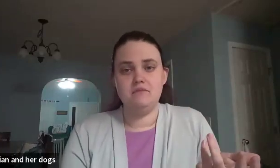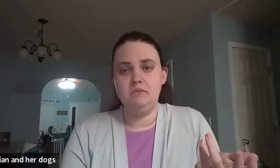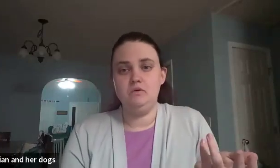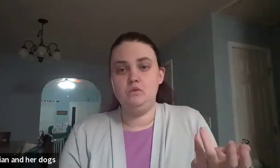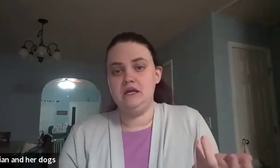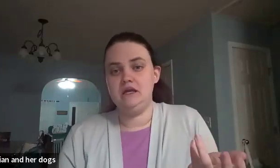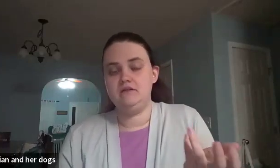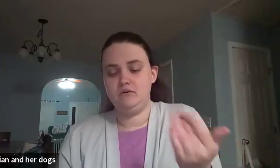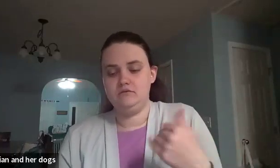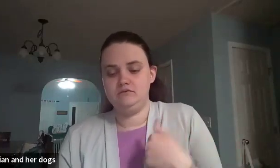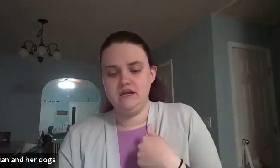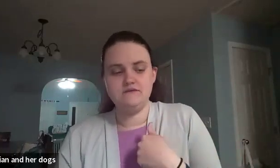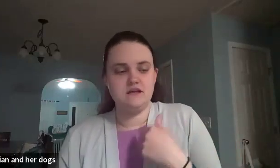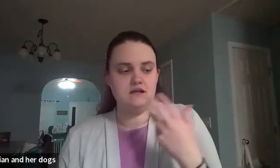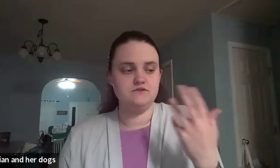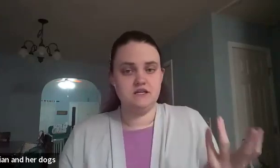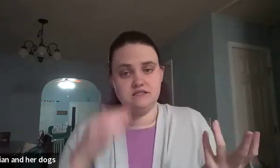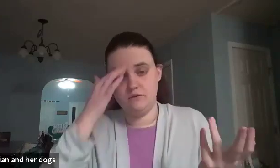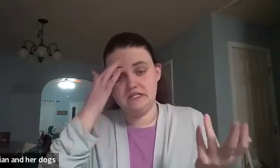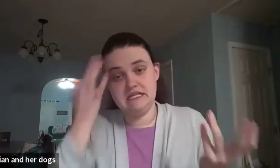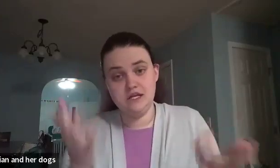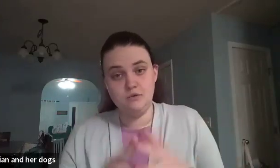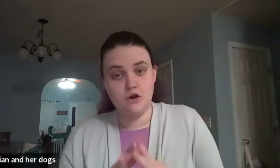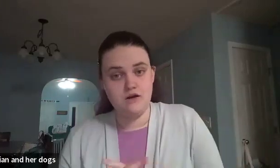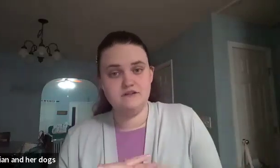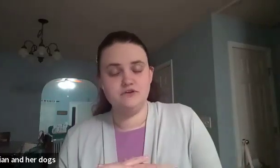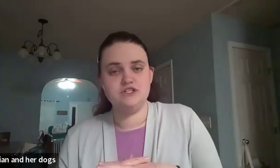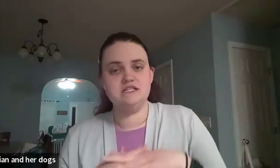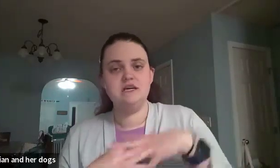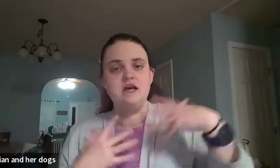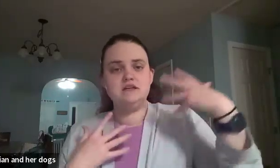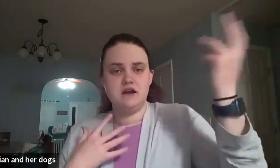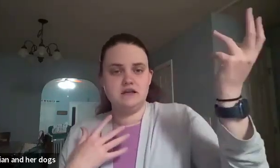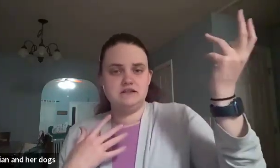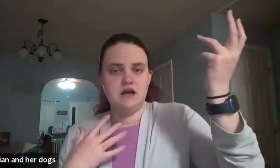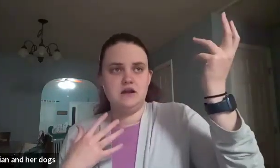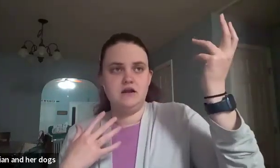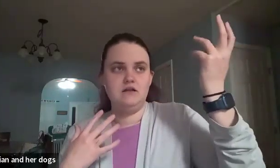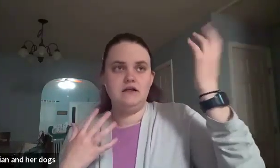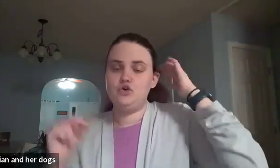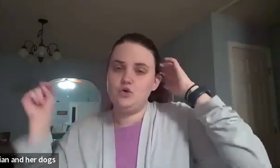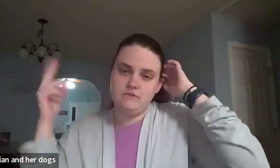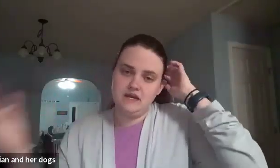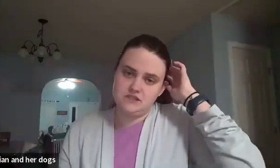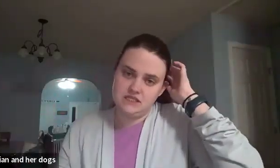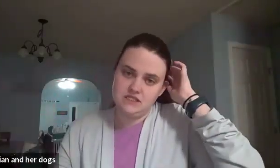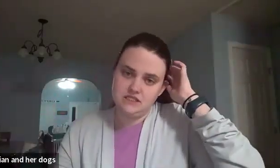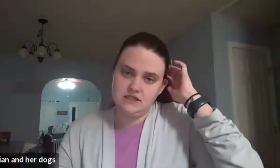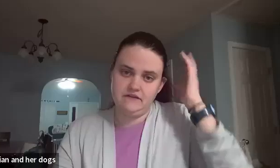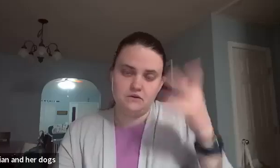that maybe we have signs for things that we see here more often versus signs that like the North may never see. Like they